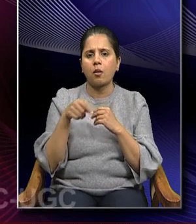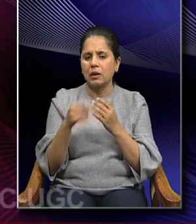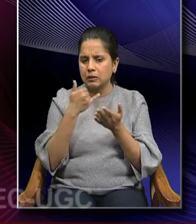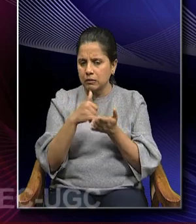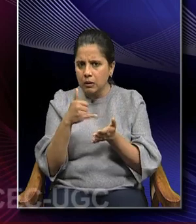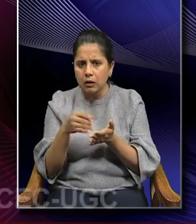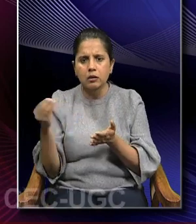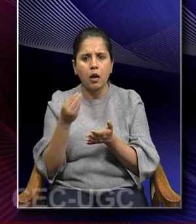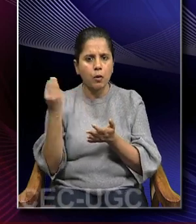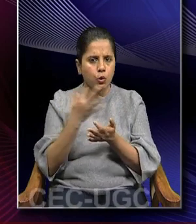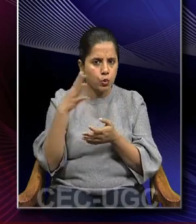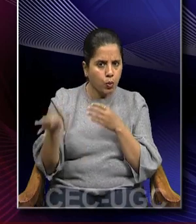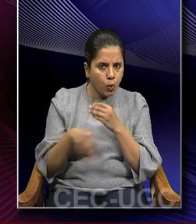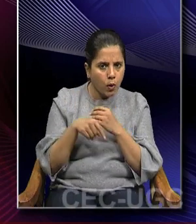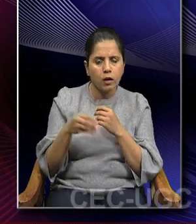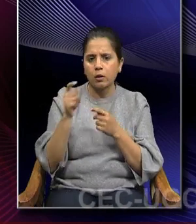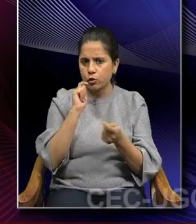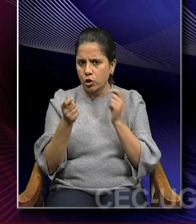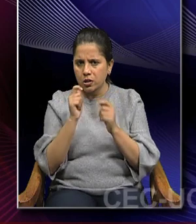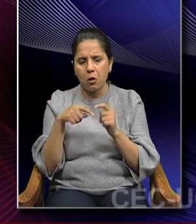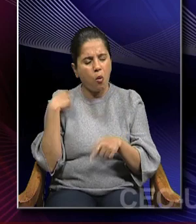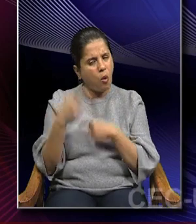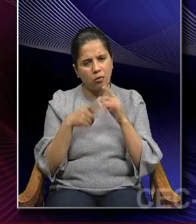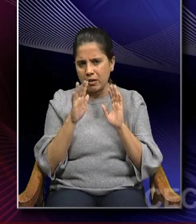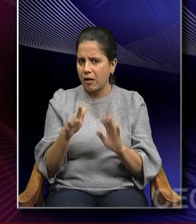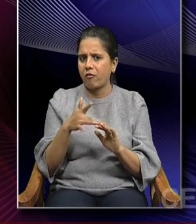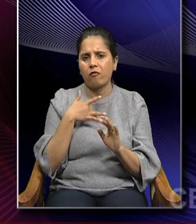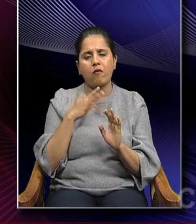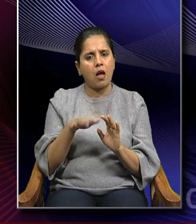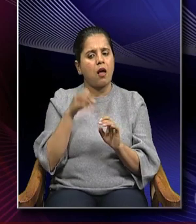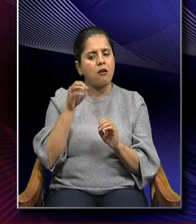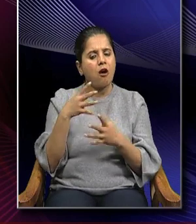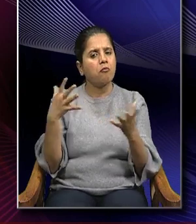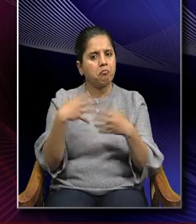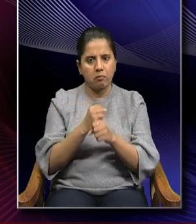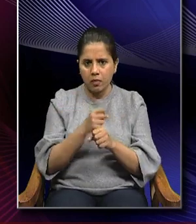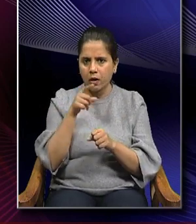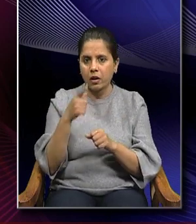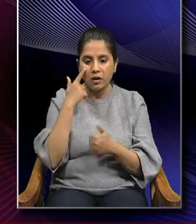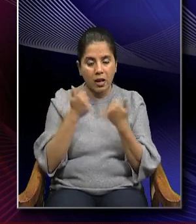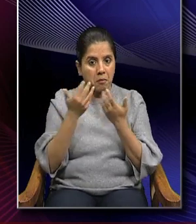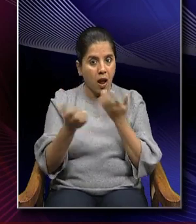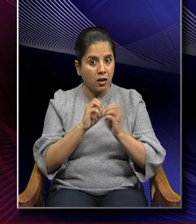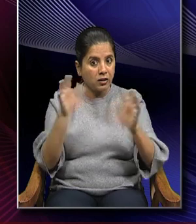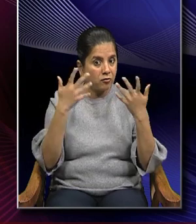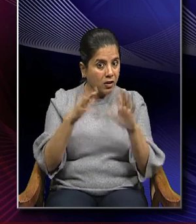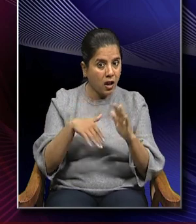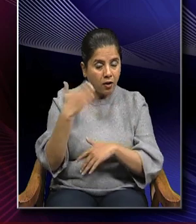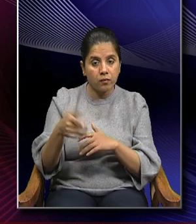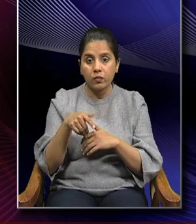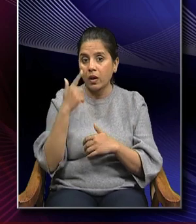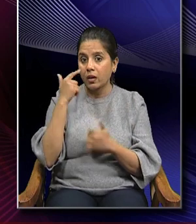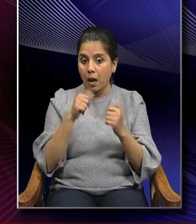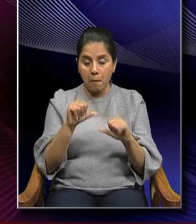some insertions or some modifications into that prototype is done after the test marketing. And once